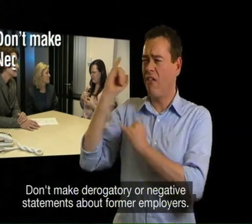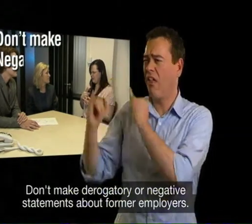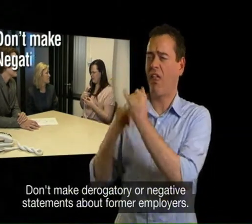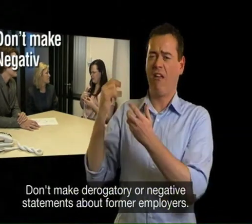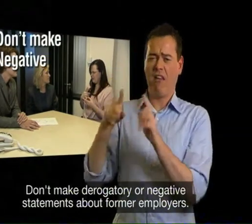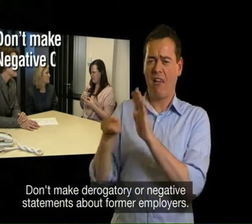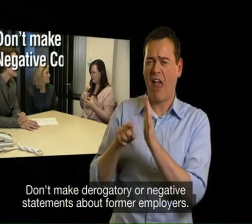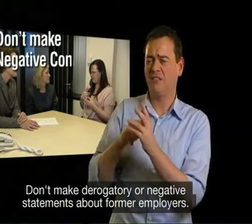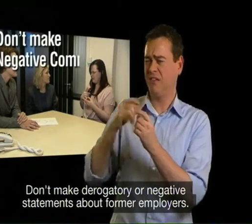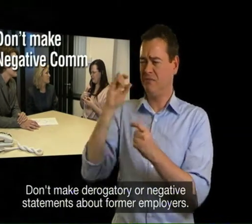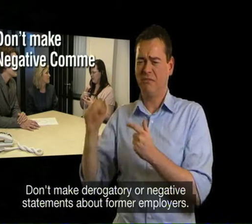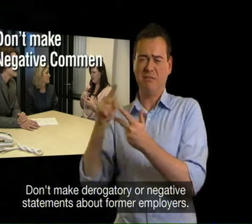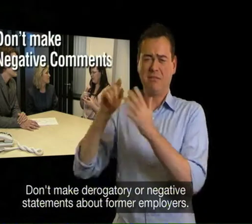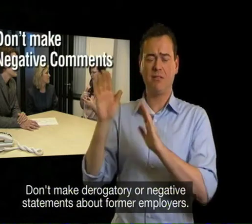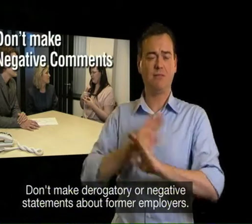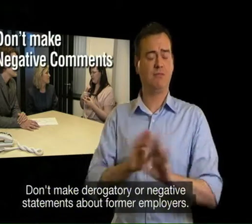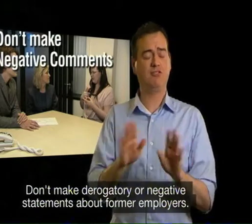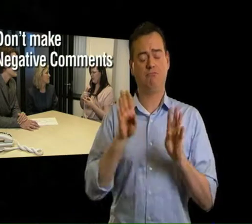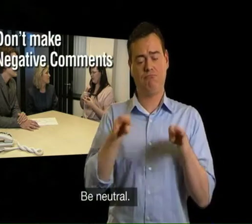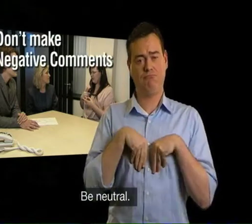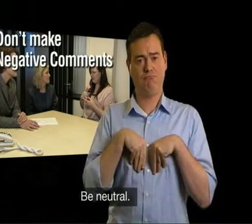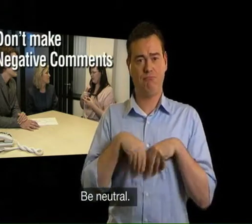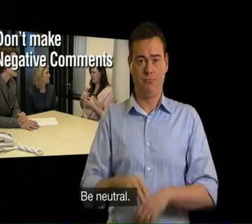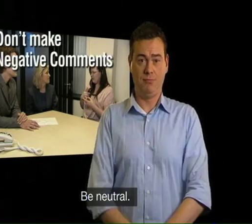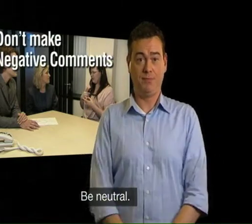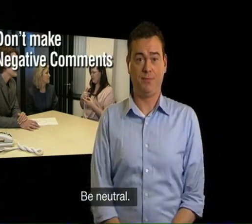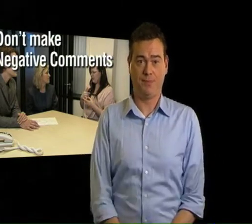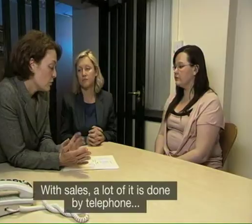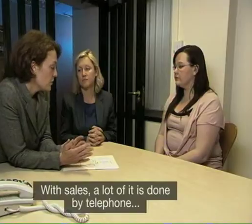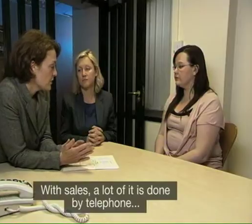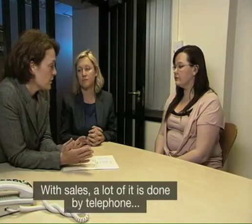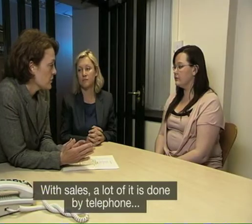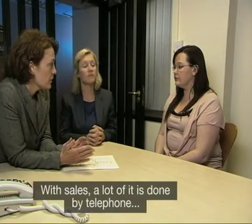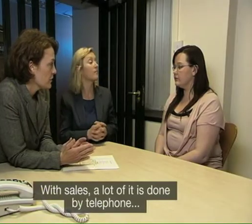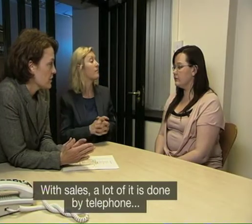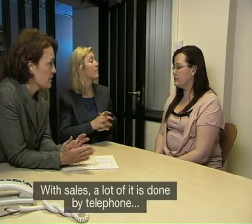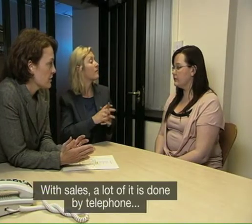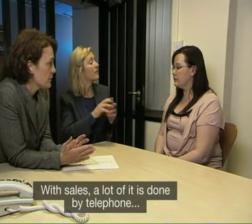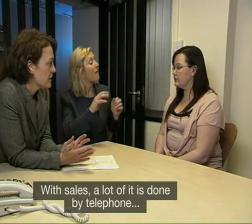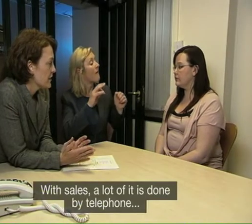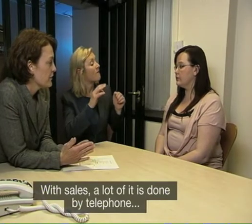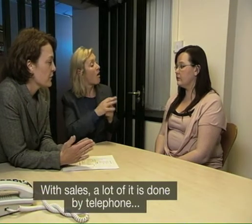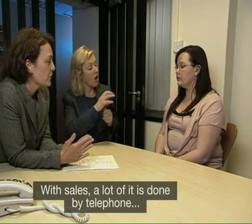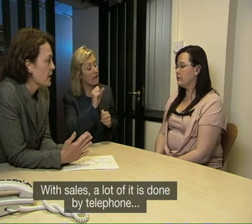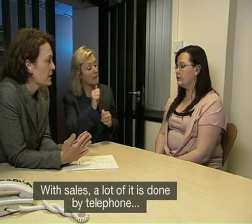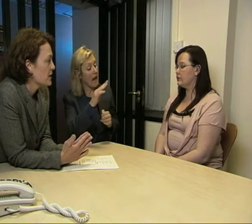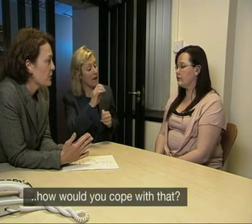negative statements about former employers. Be neutral. With sales, a lot of it is done by telephone, and how